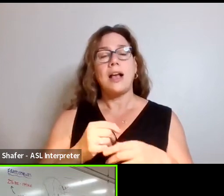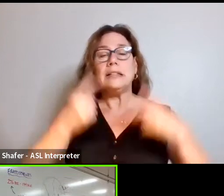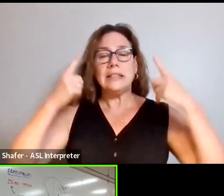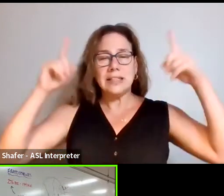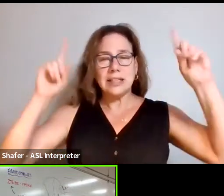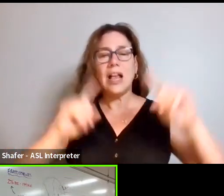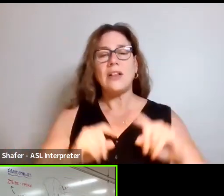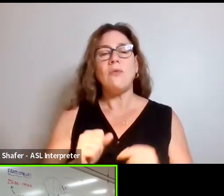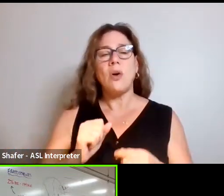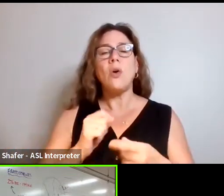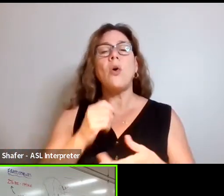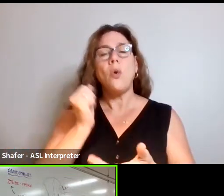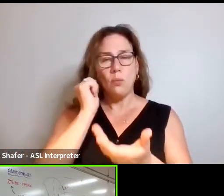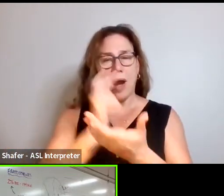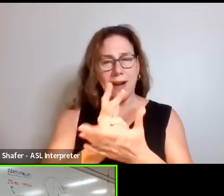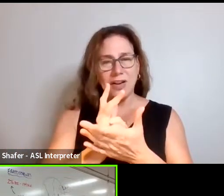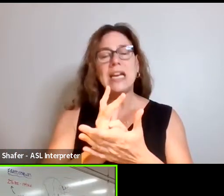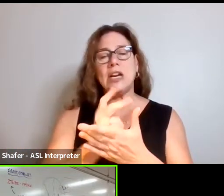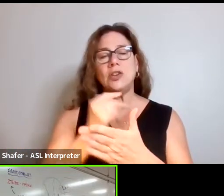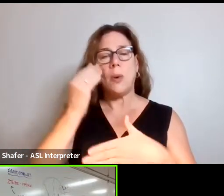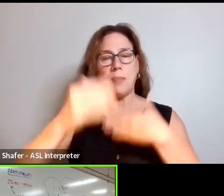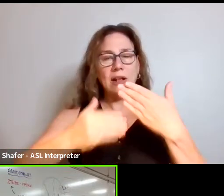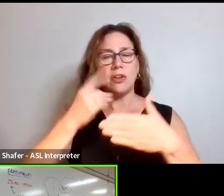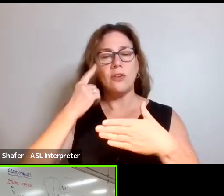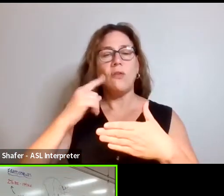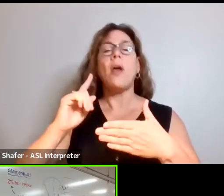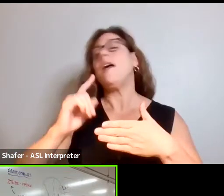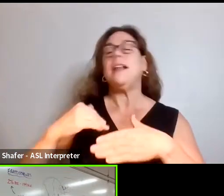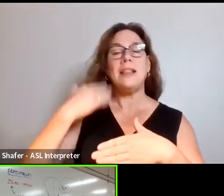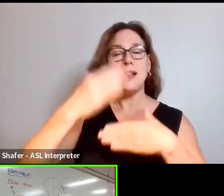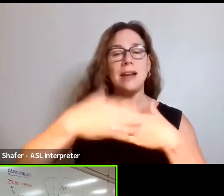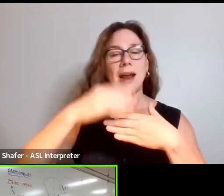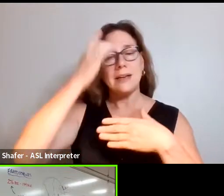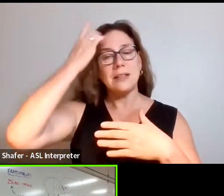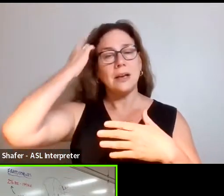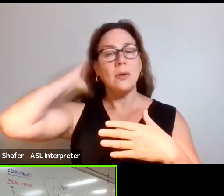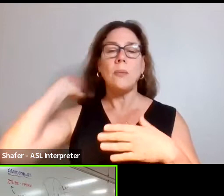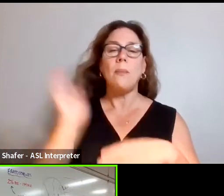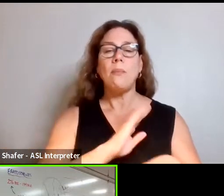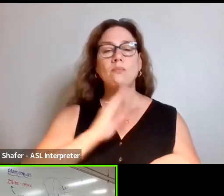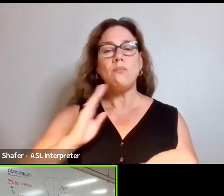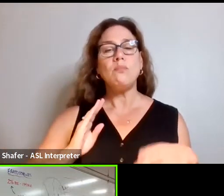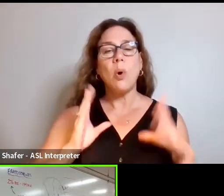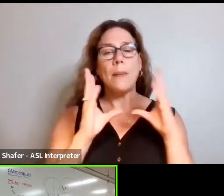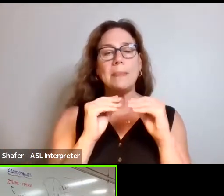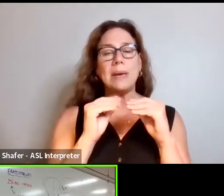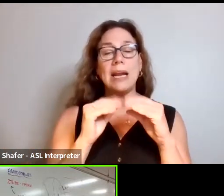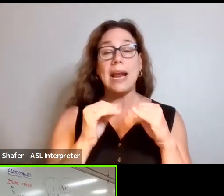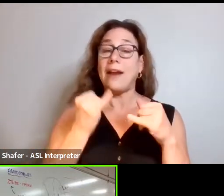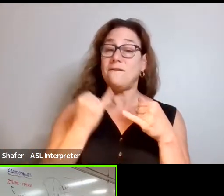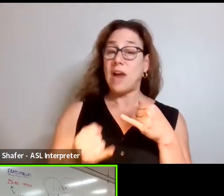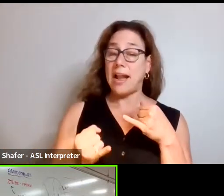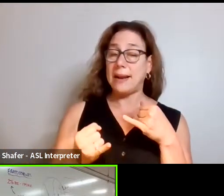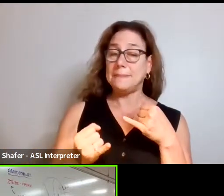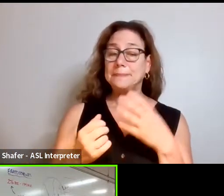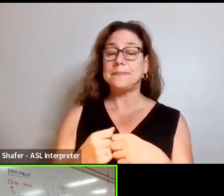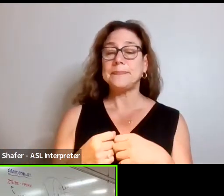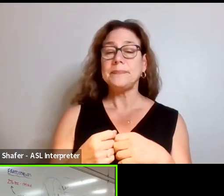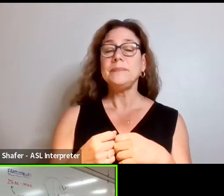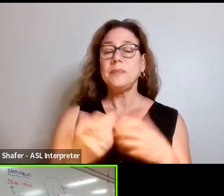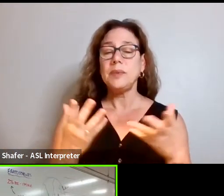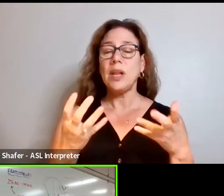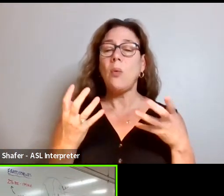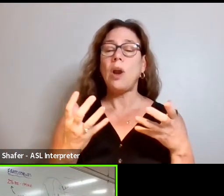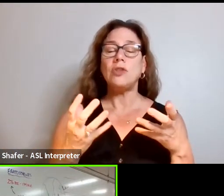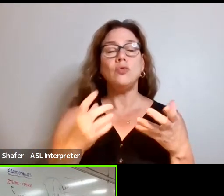approval for the next meeting. Finally, I would also like to continue